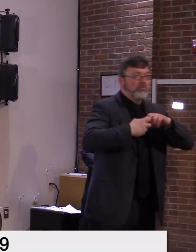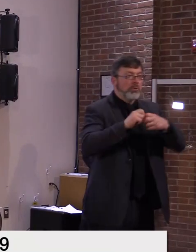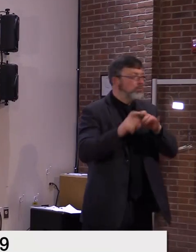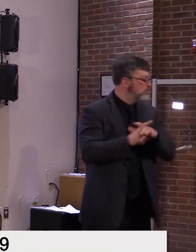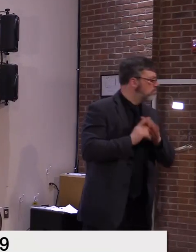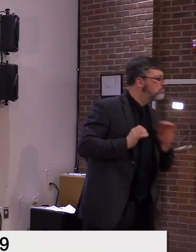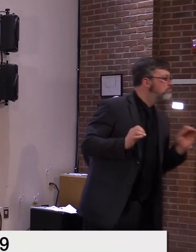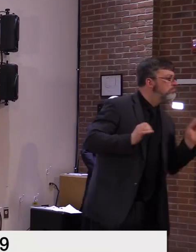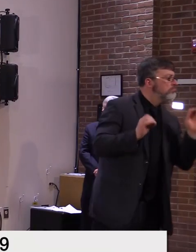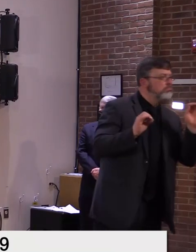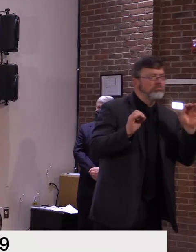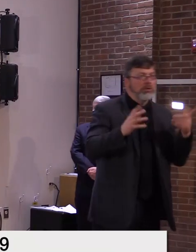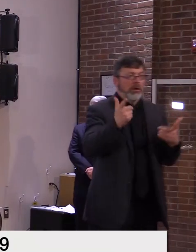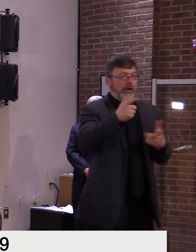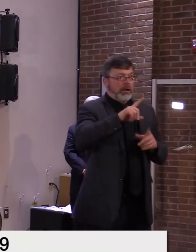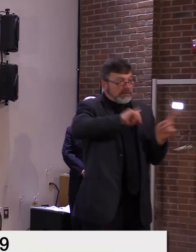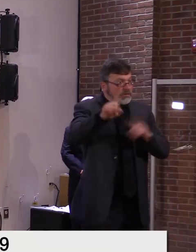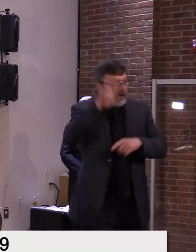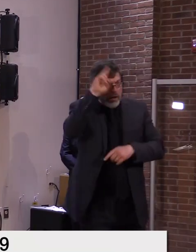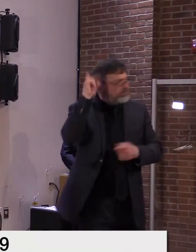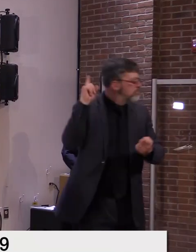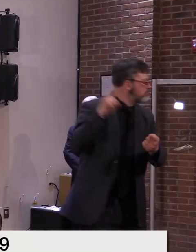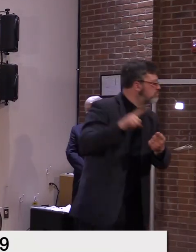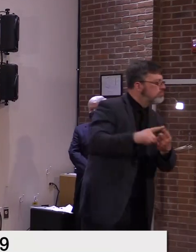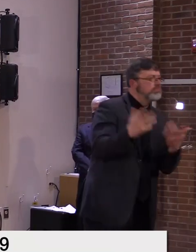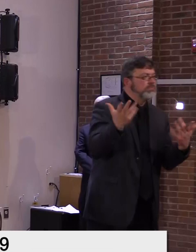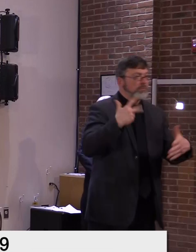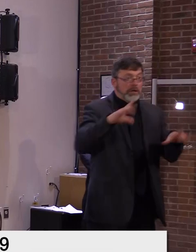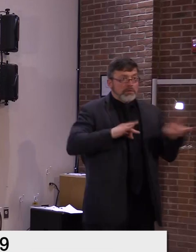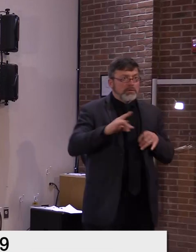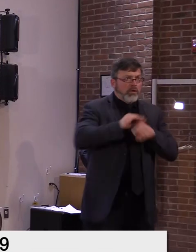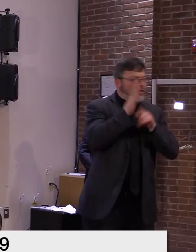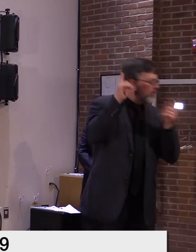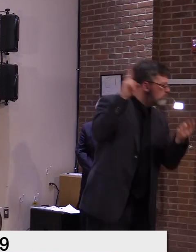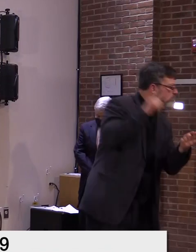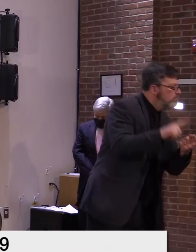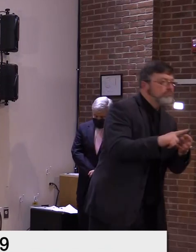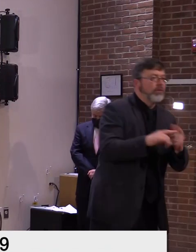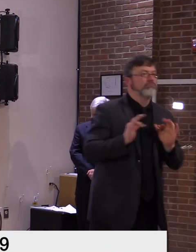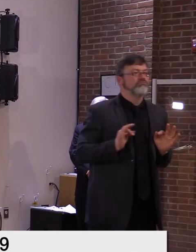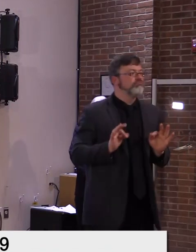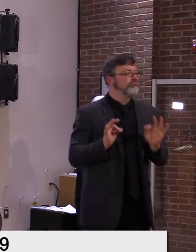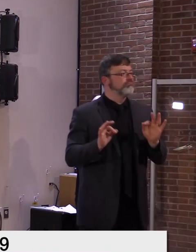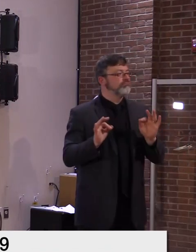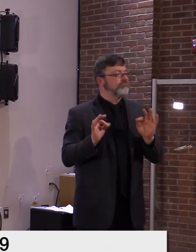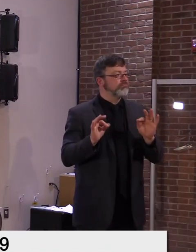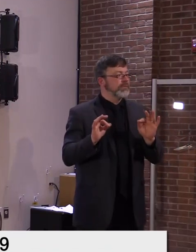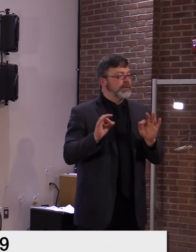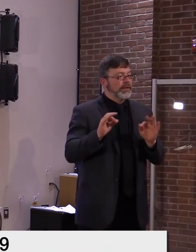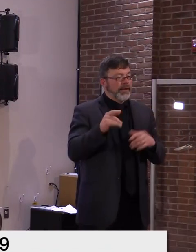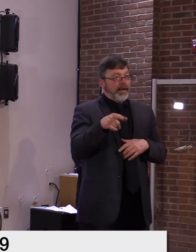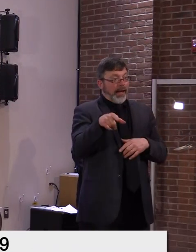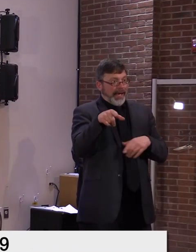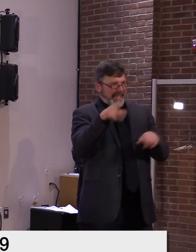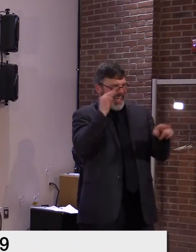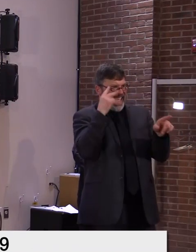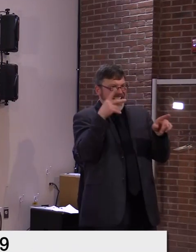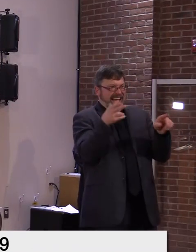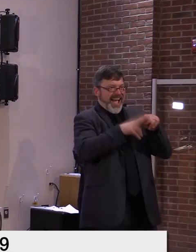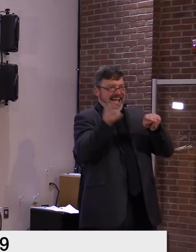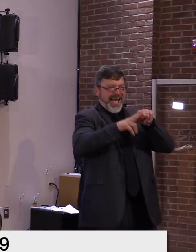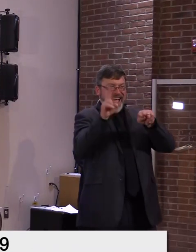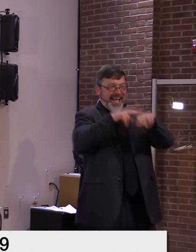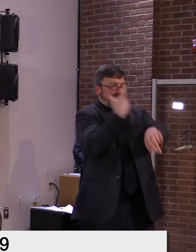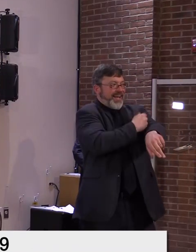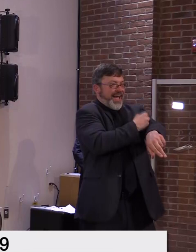will continue as we get lower and lower in age band across the population. But we still face these same challenges, so I again